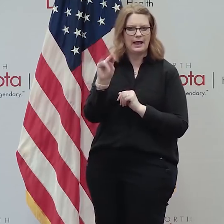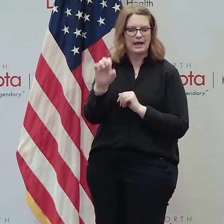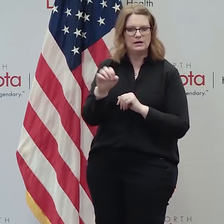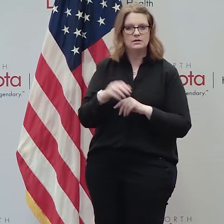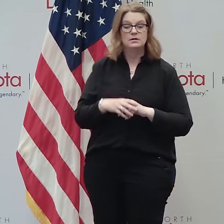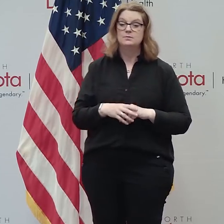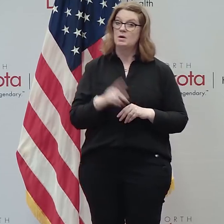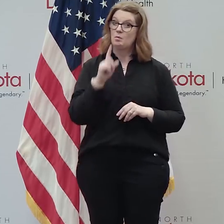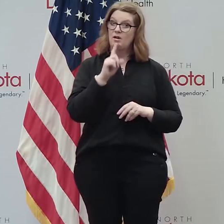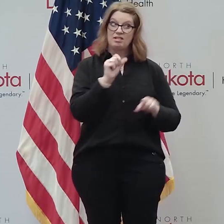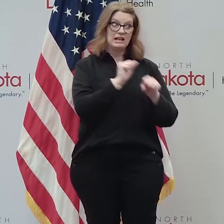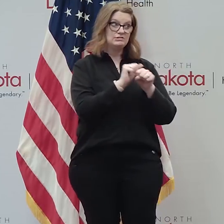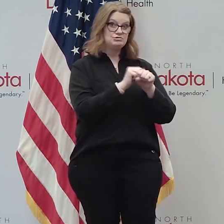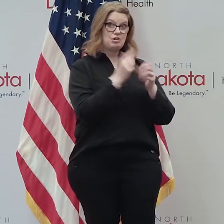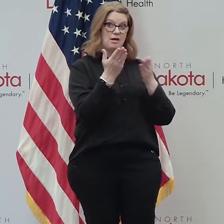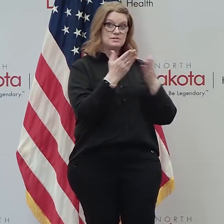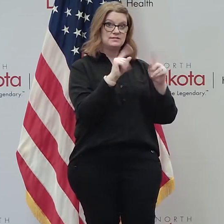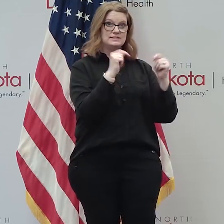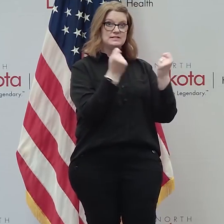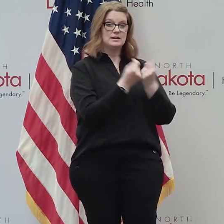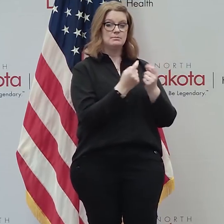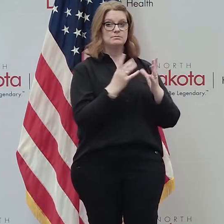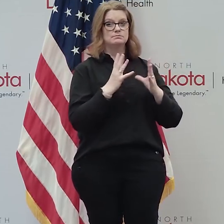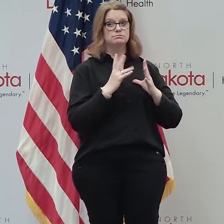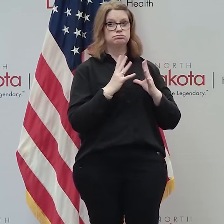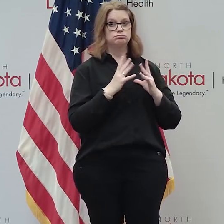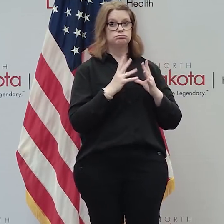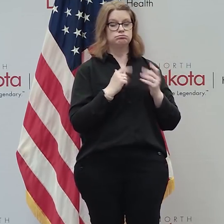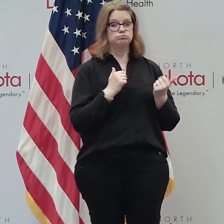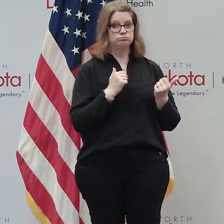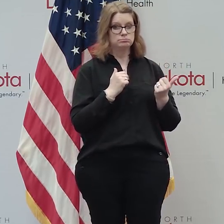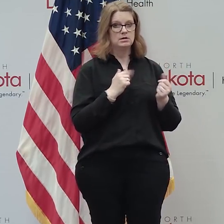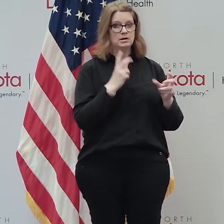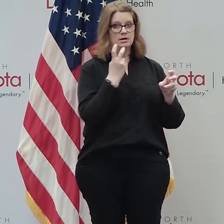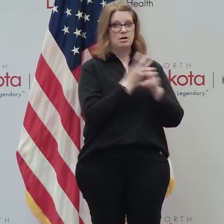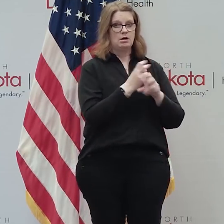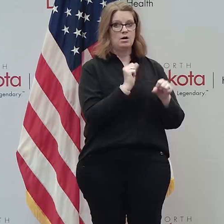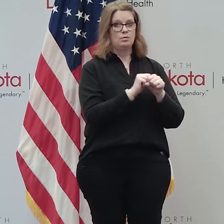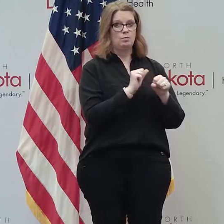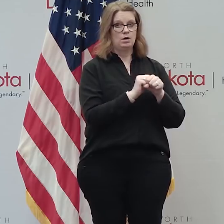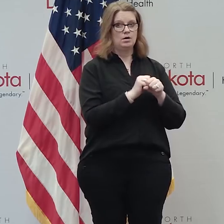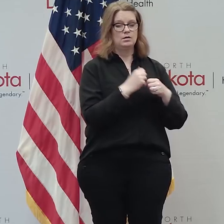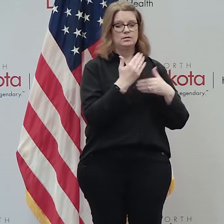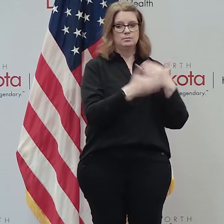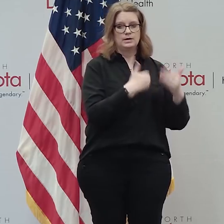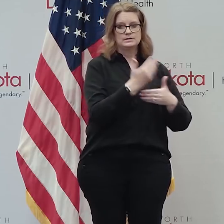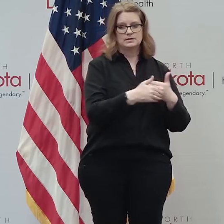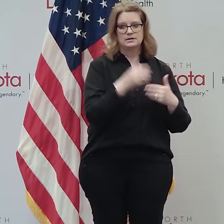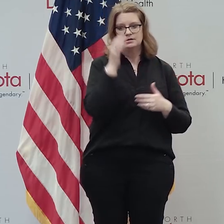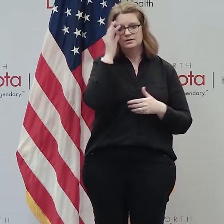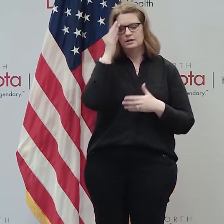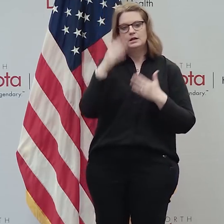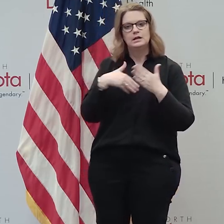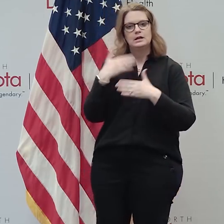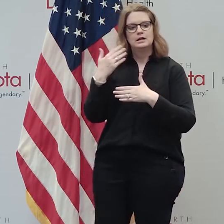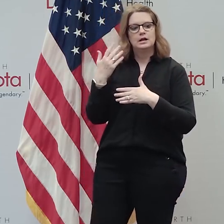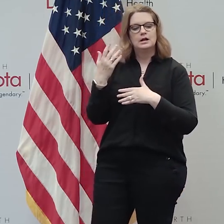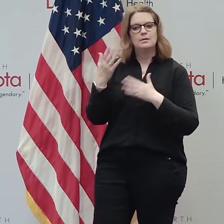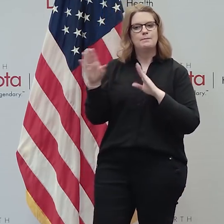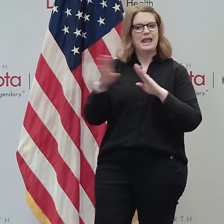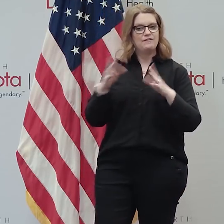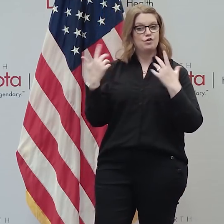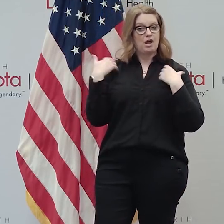the job service team for all the hard work in processing all those claims. Next up is behavioral health